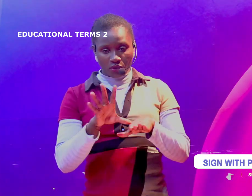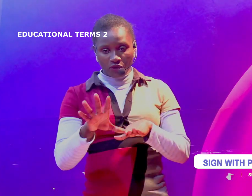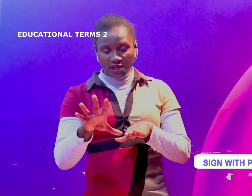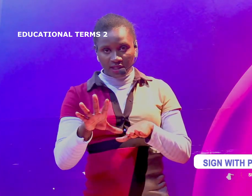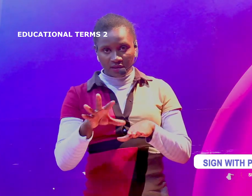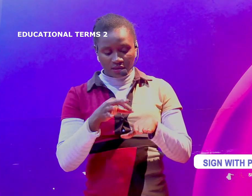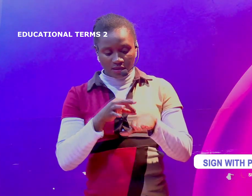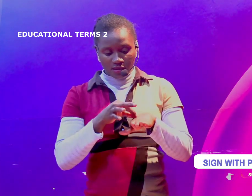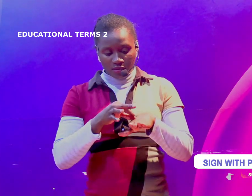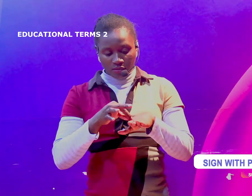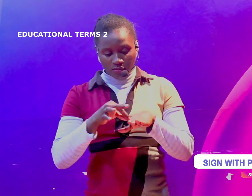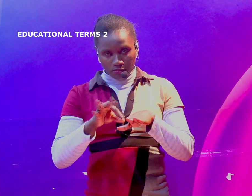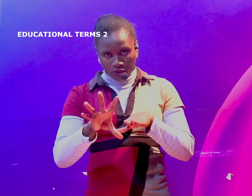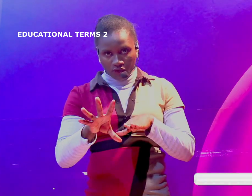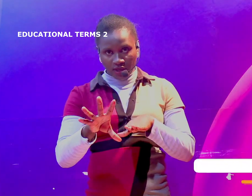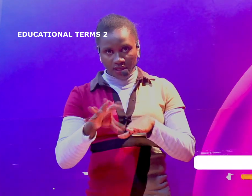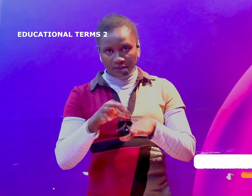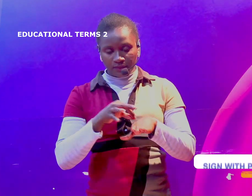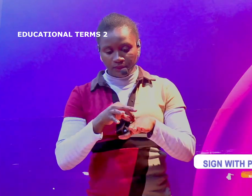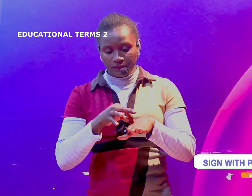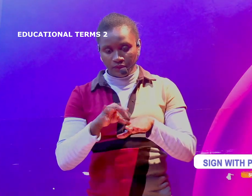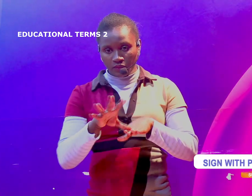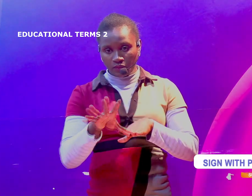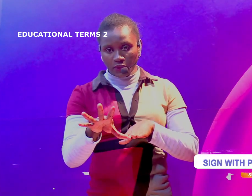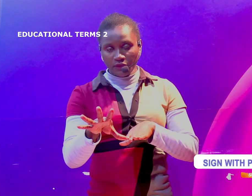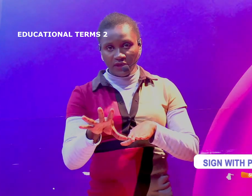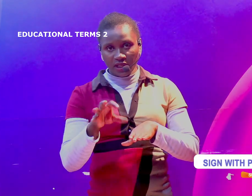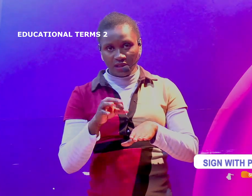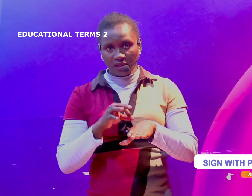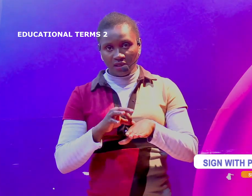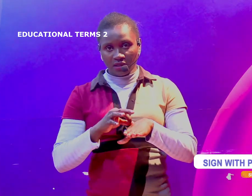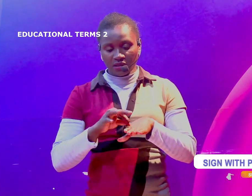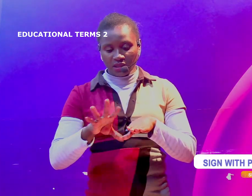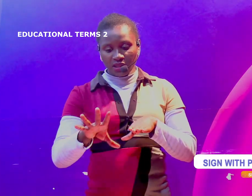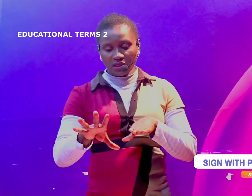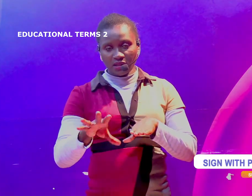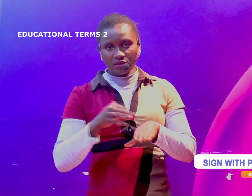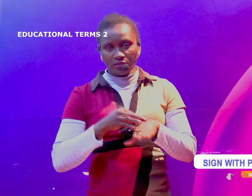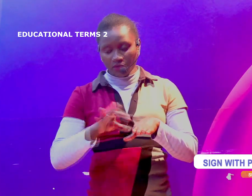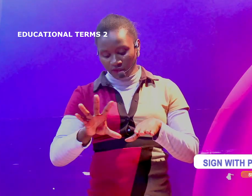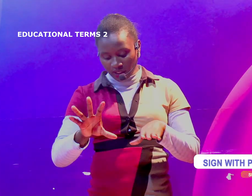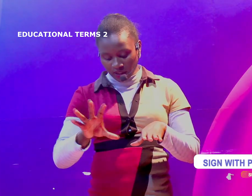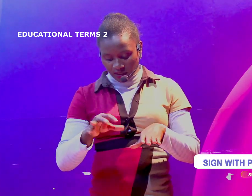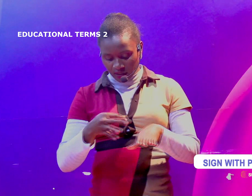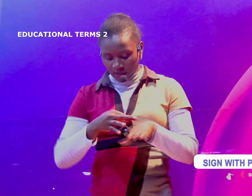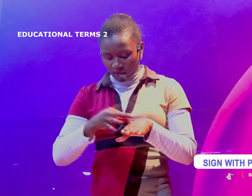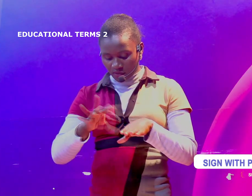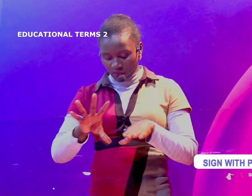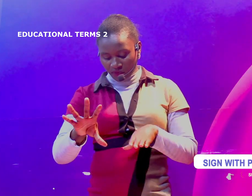profile, profile, profile, just like this, profile, profile.